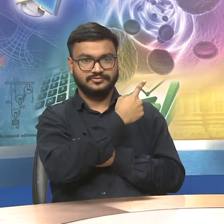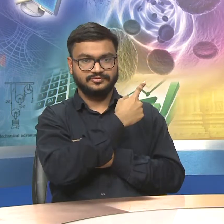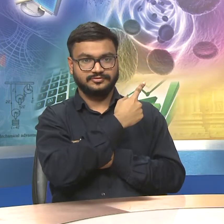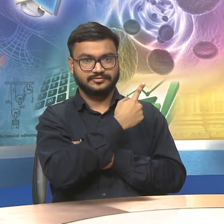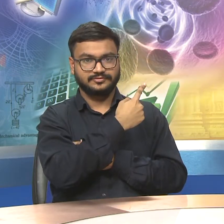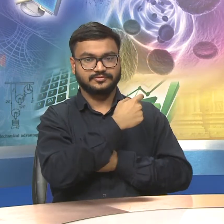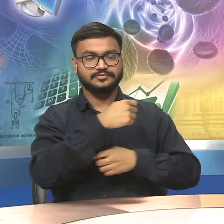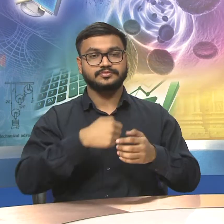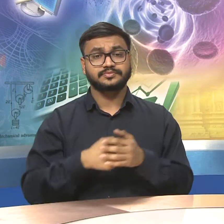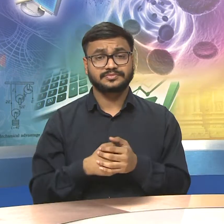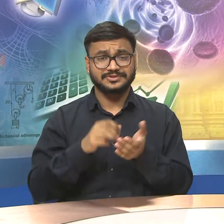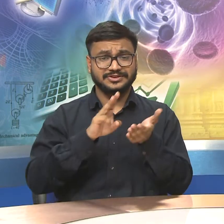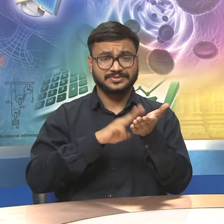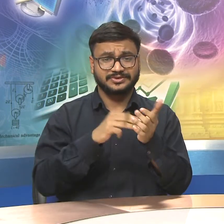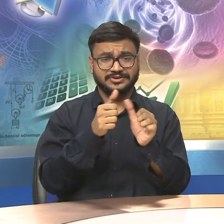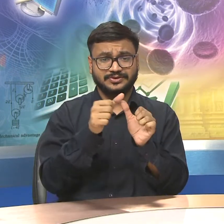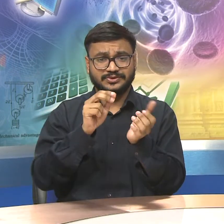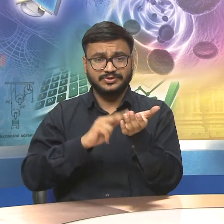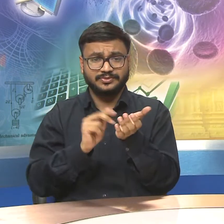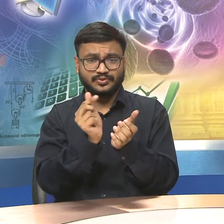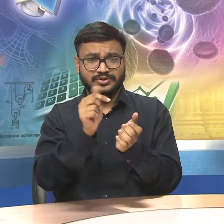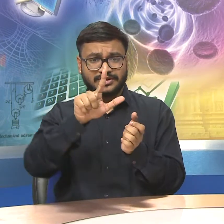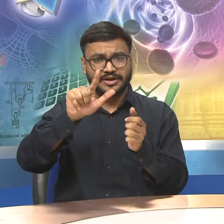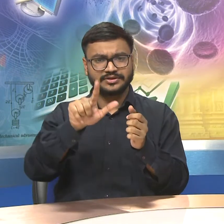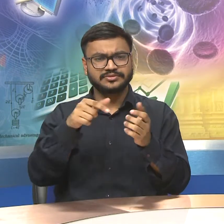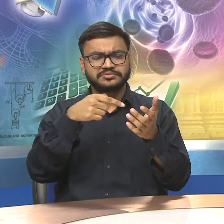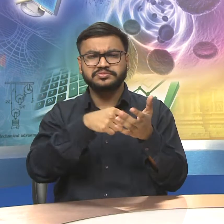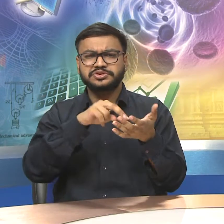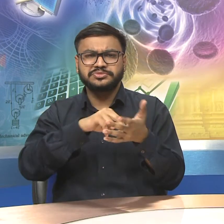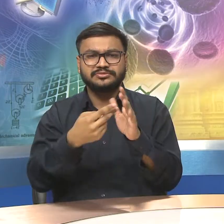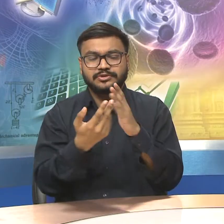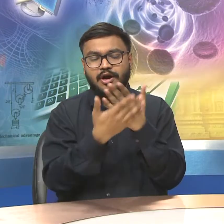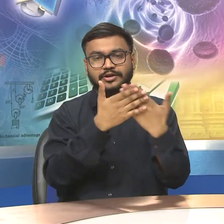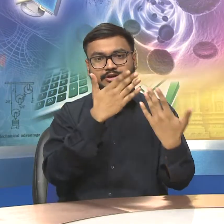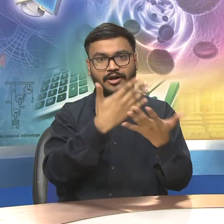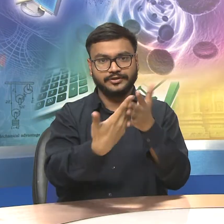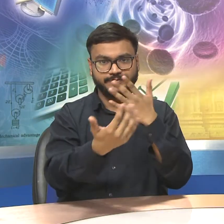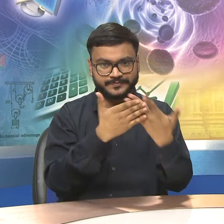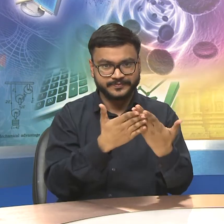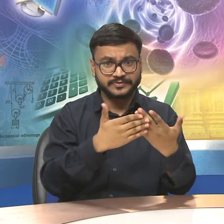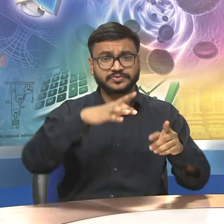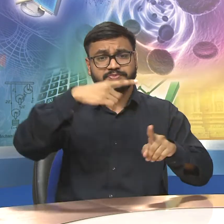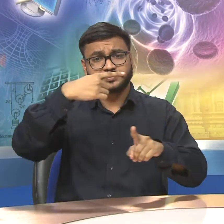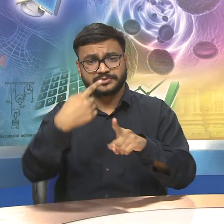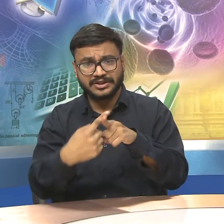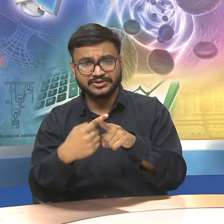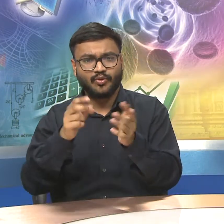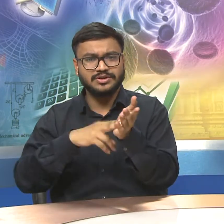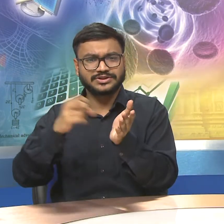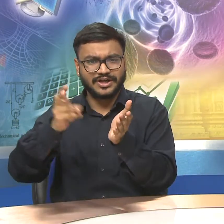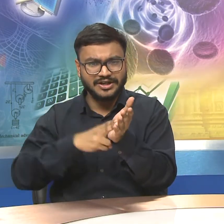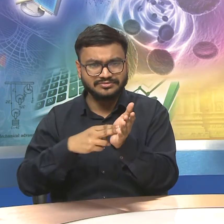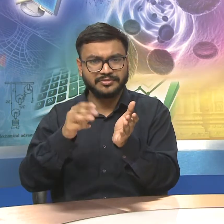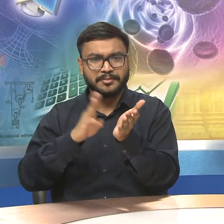topic as you can see in the slide, manual and non-manual components of ISL.